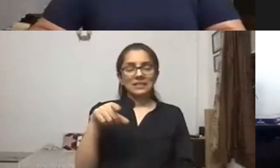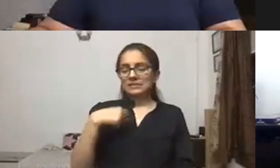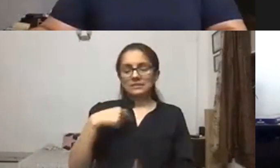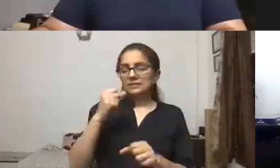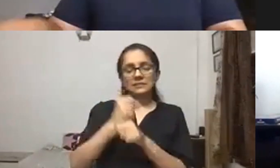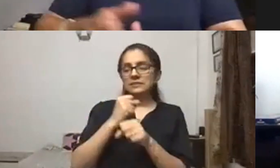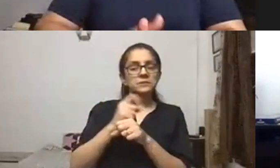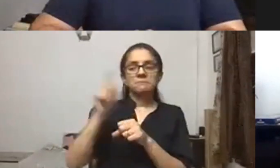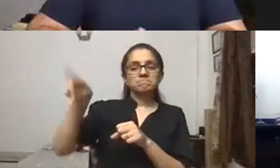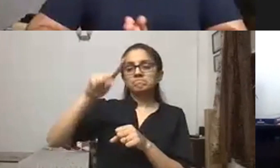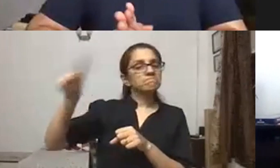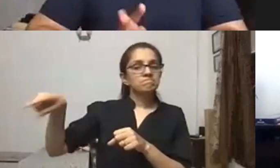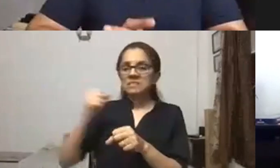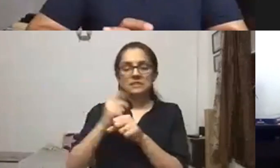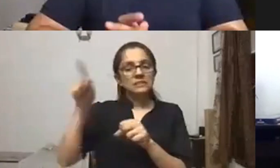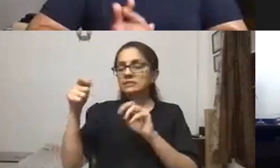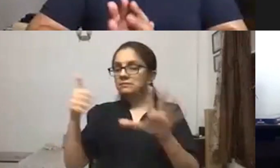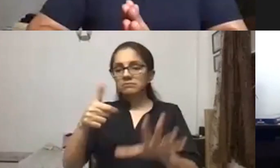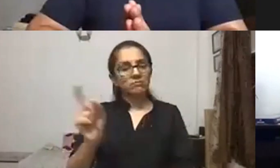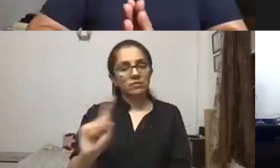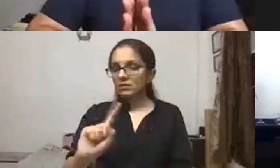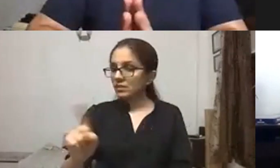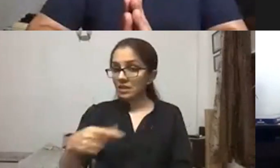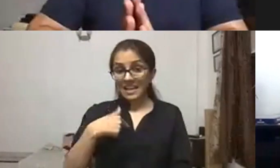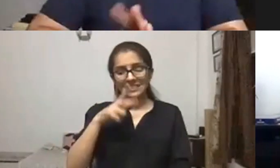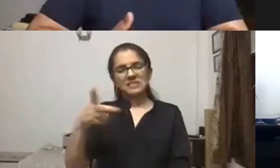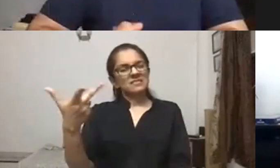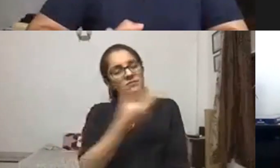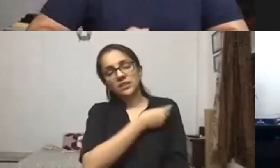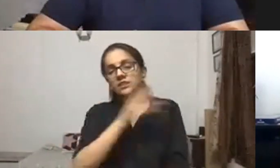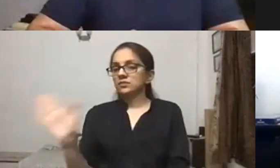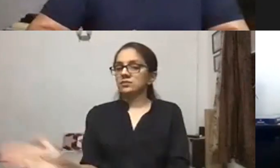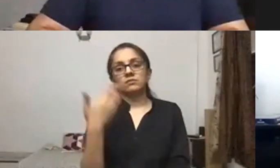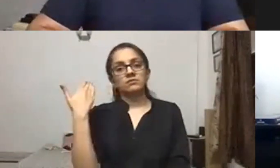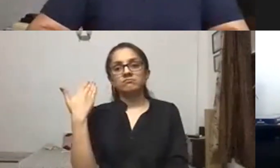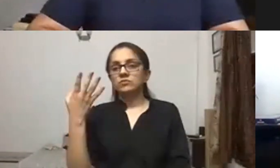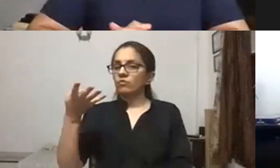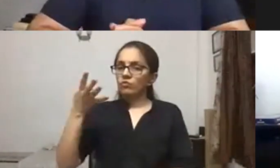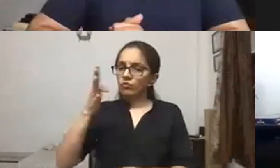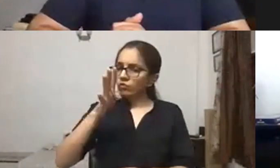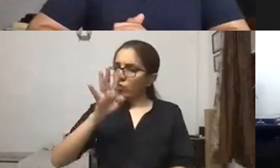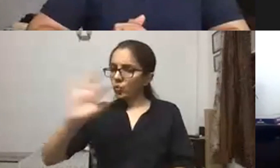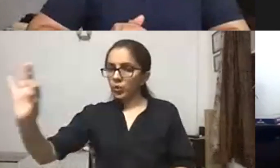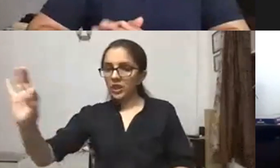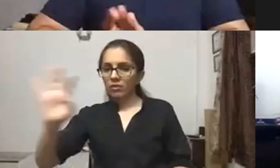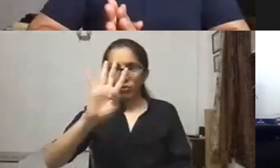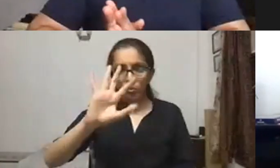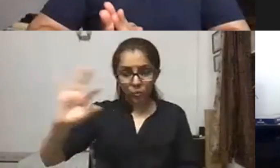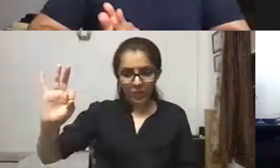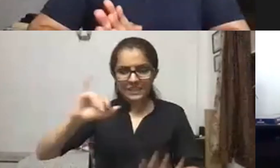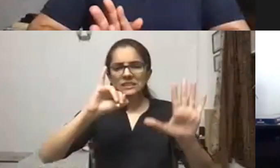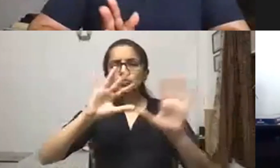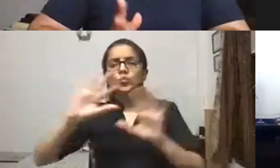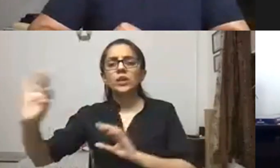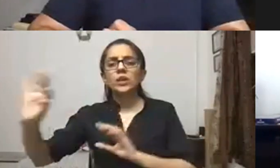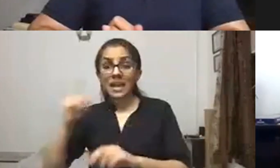personally am not happy with that recommendation. So I am telling you that take a vaccine within 4 to 6 weeks if you had a